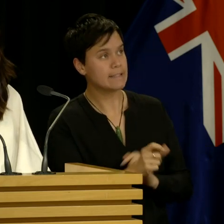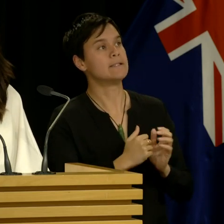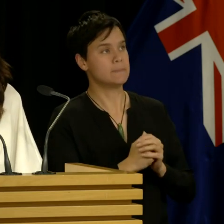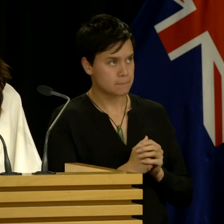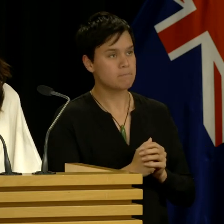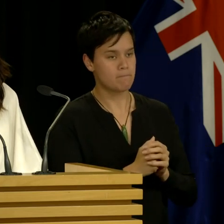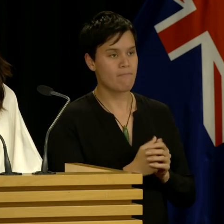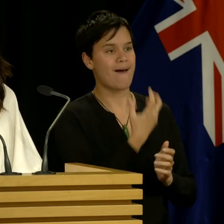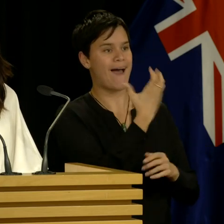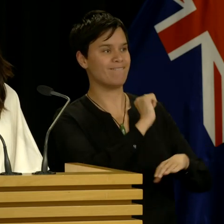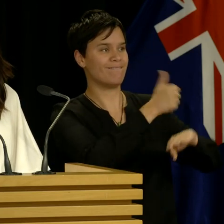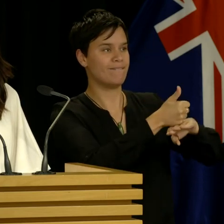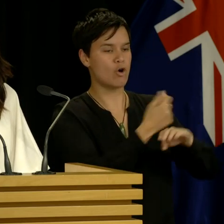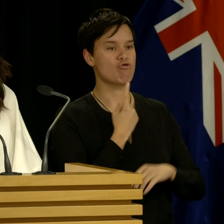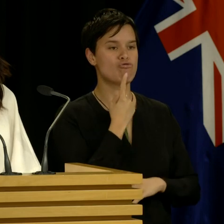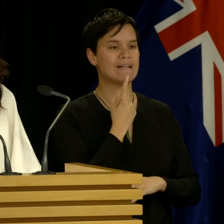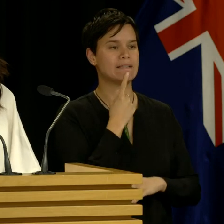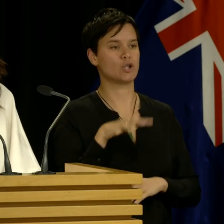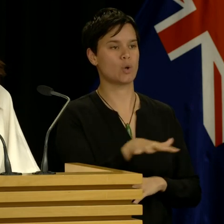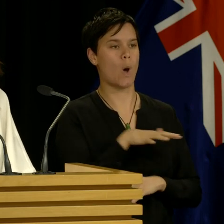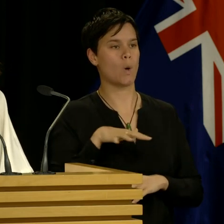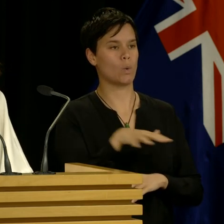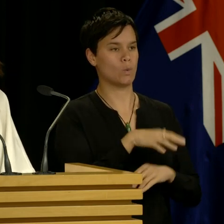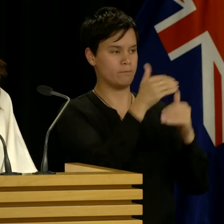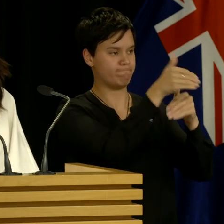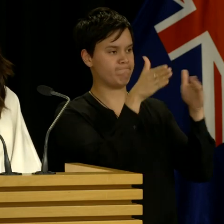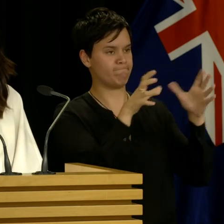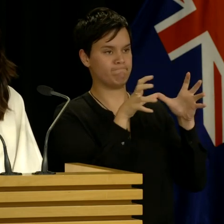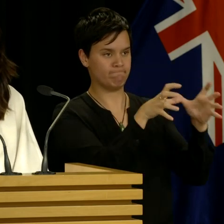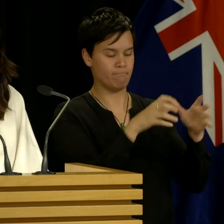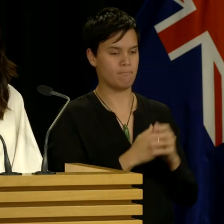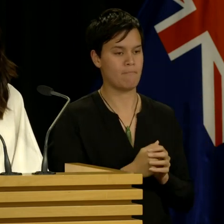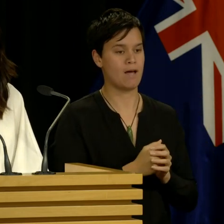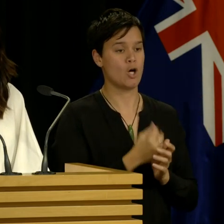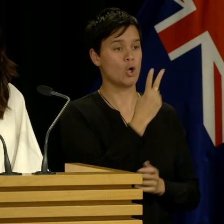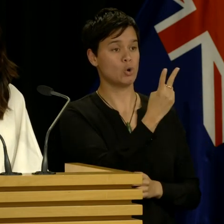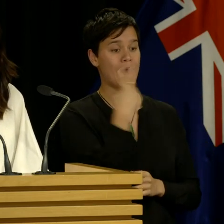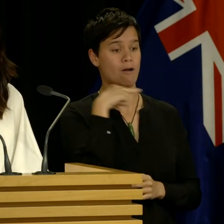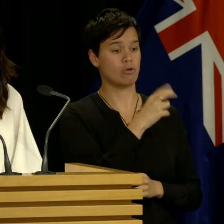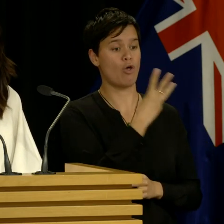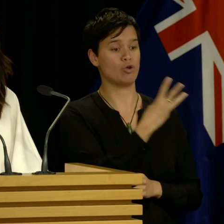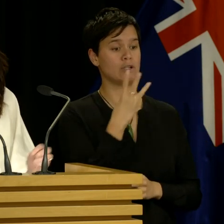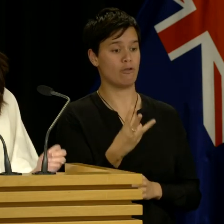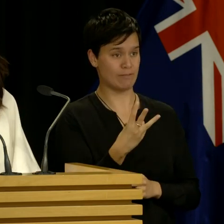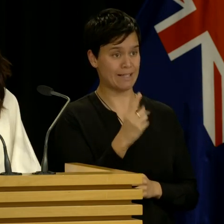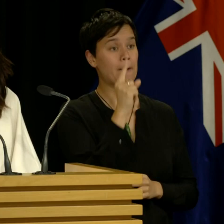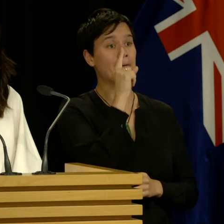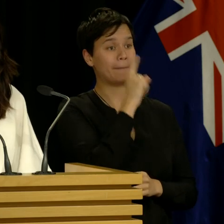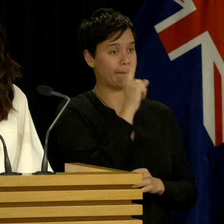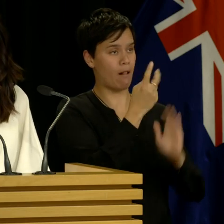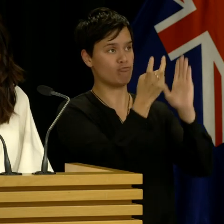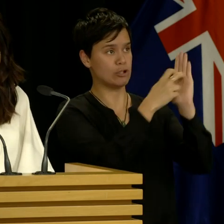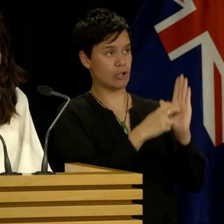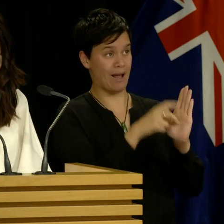of quarantine red zones. Safe Travel has 233 individuals registered for the whole